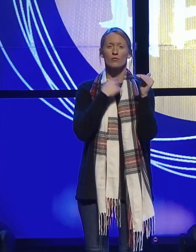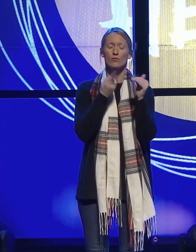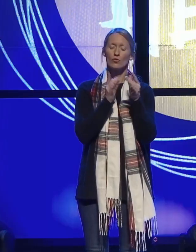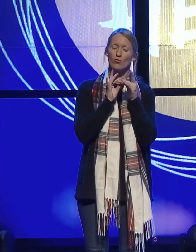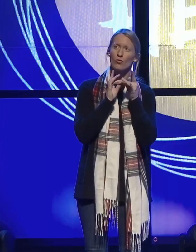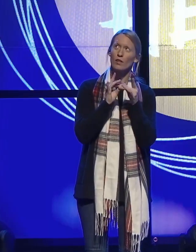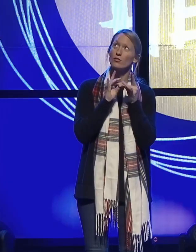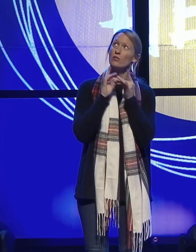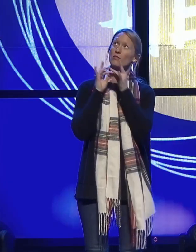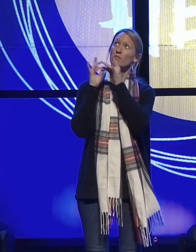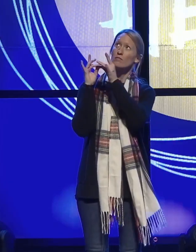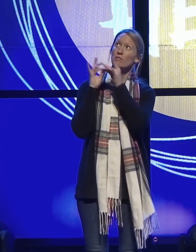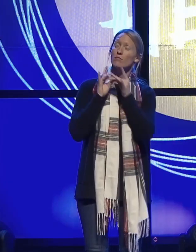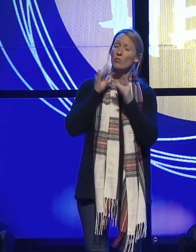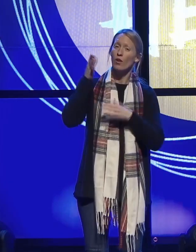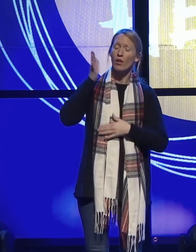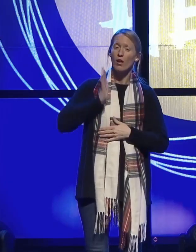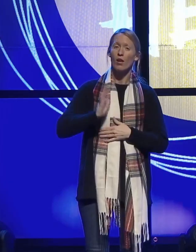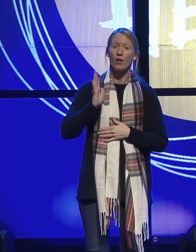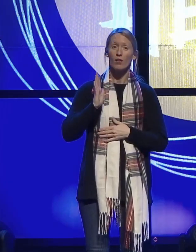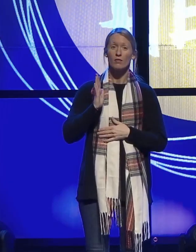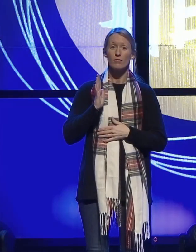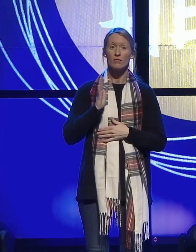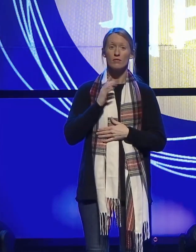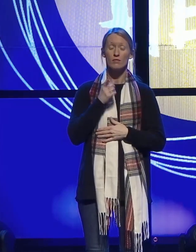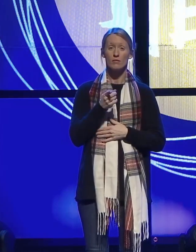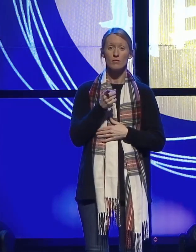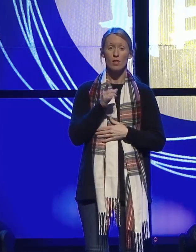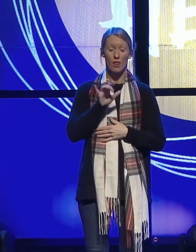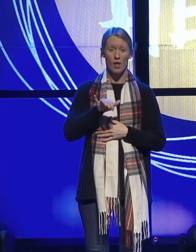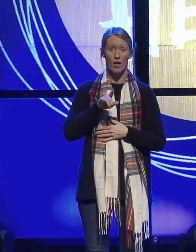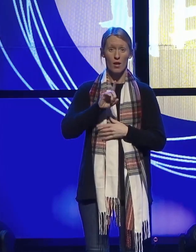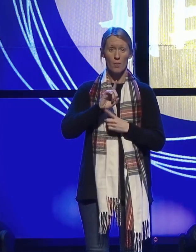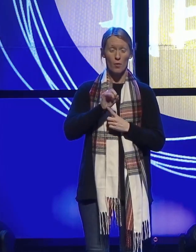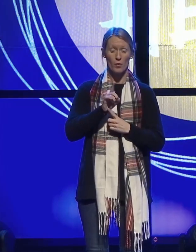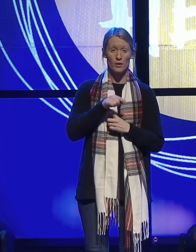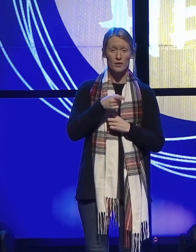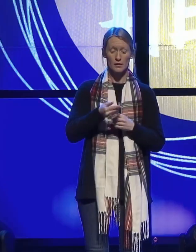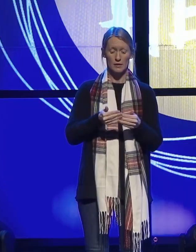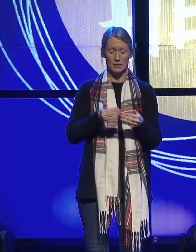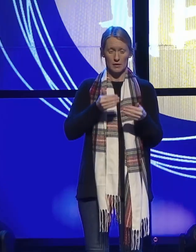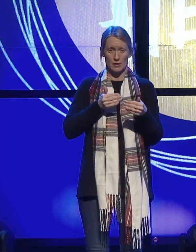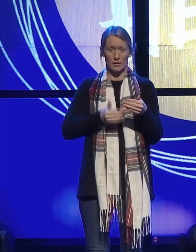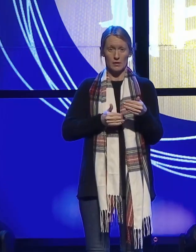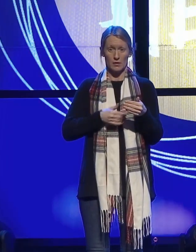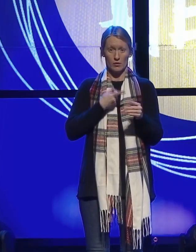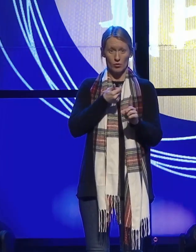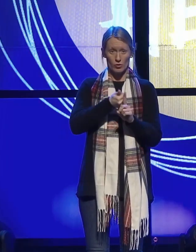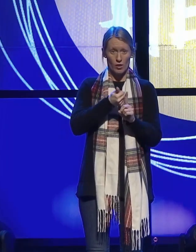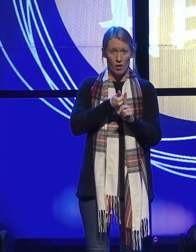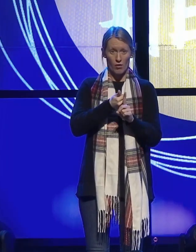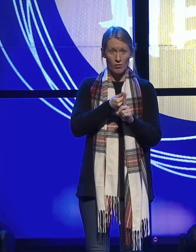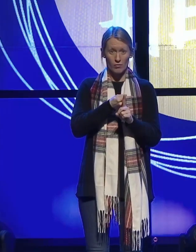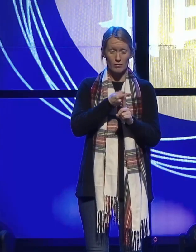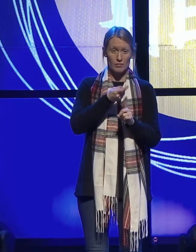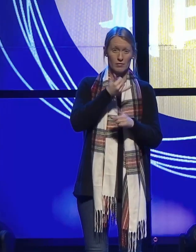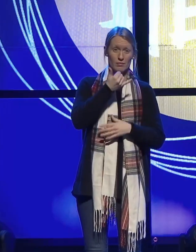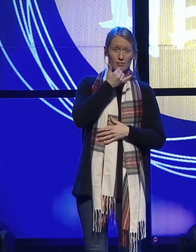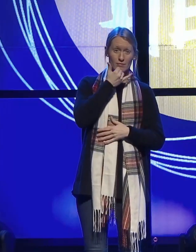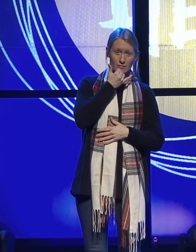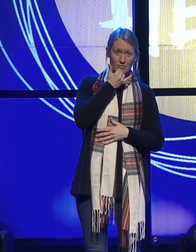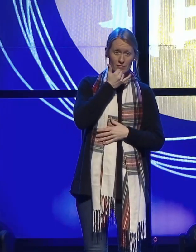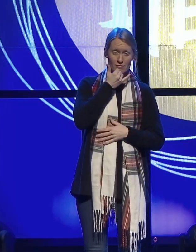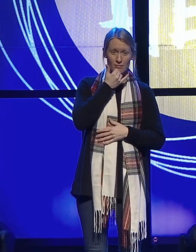with God, as you do this, when you have those moments where there's a setback, whether it's of your own doing, the little devil showed